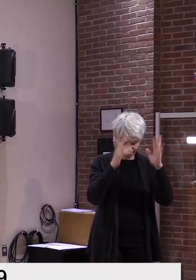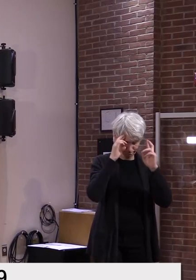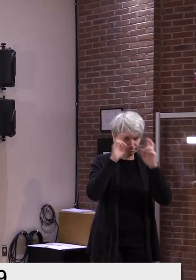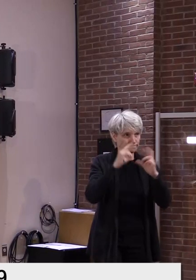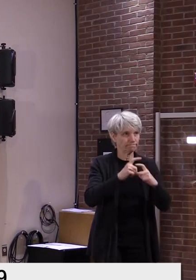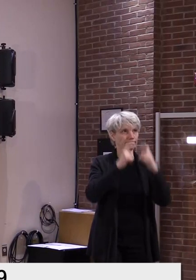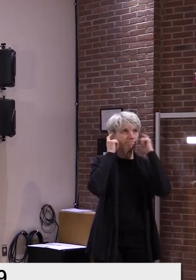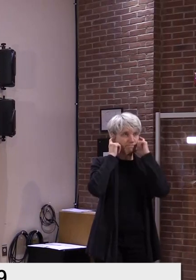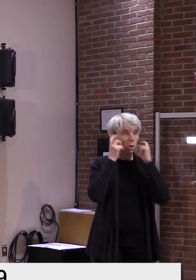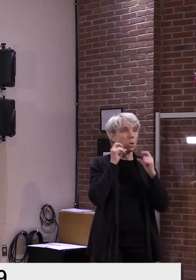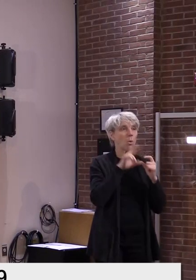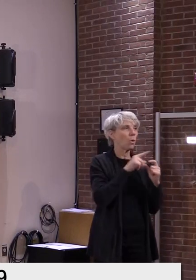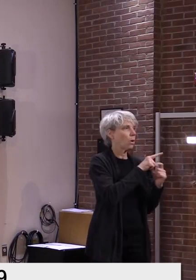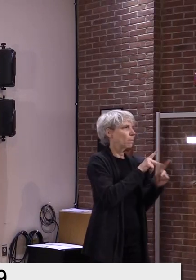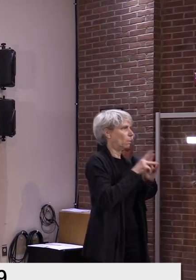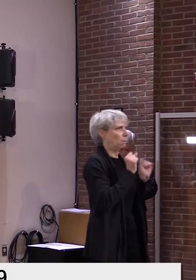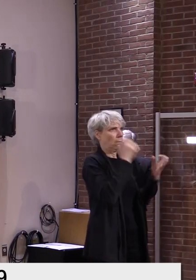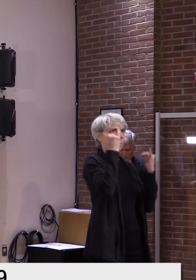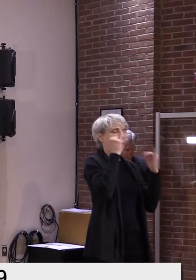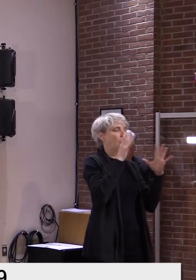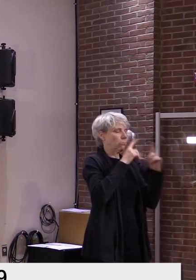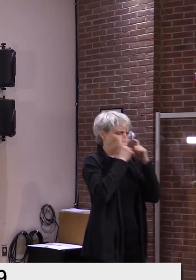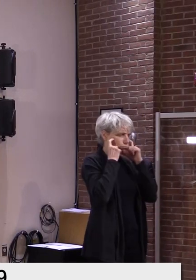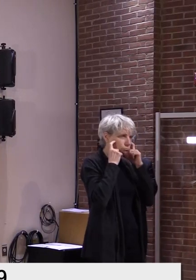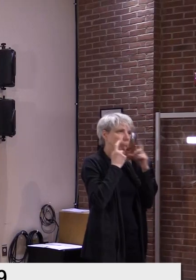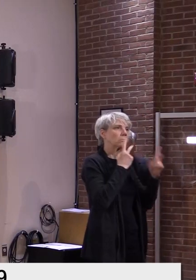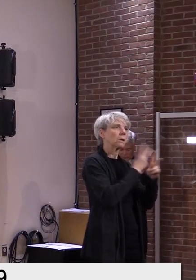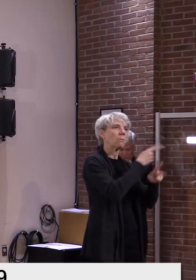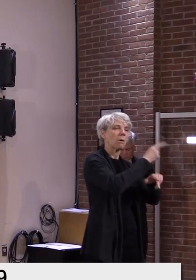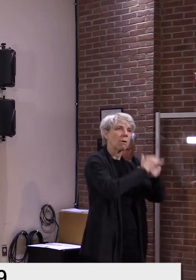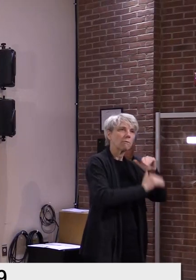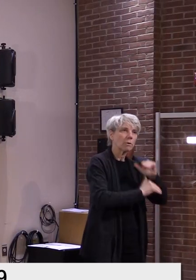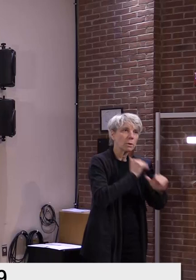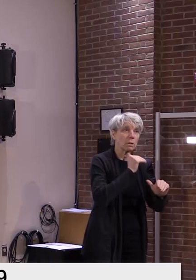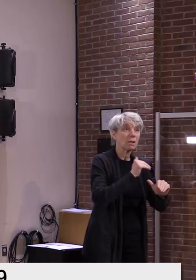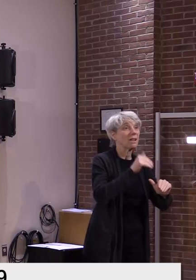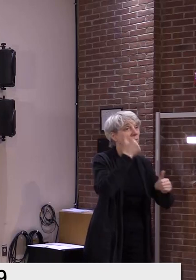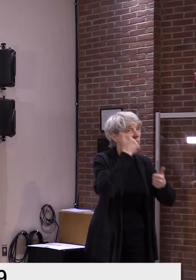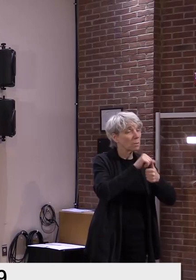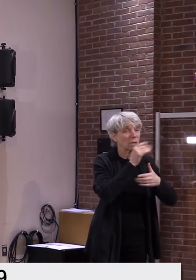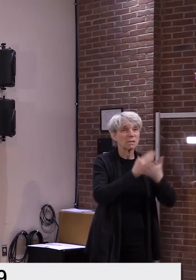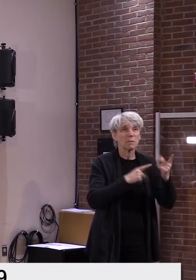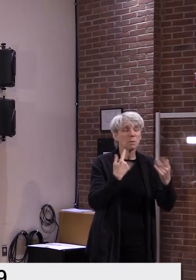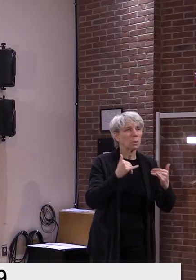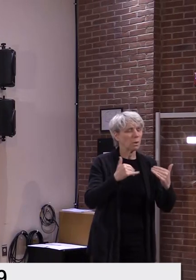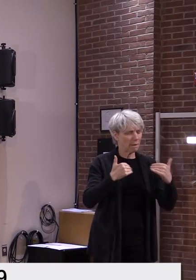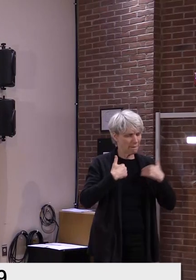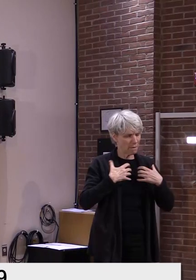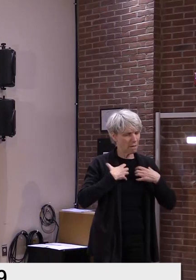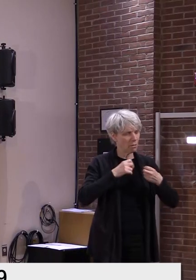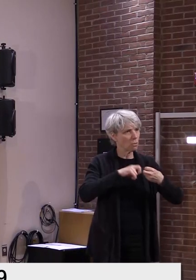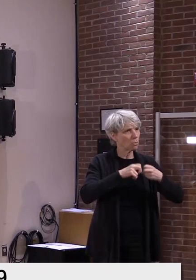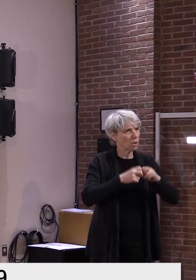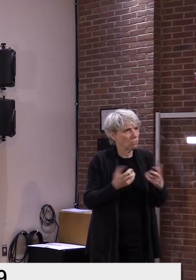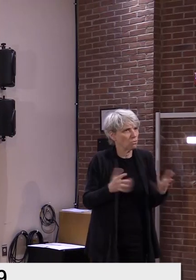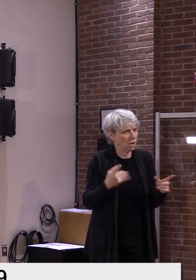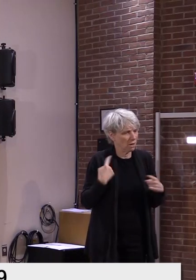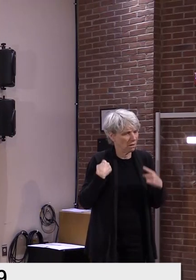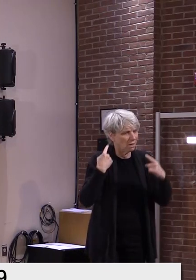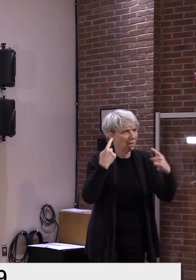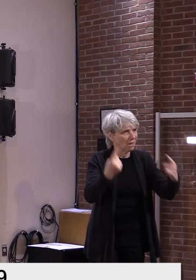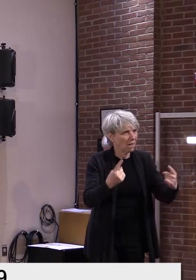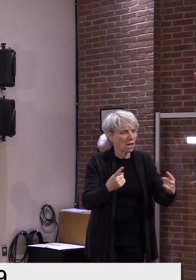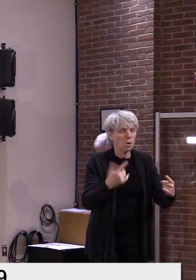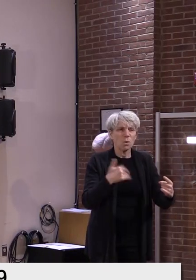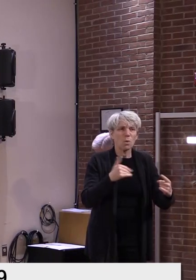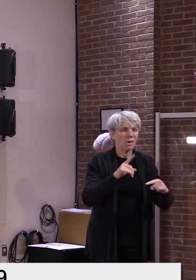medical condition that means their immune system may not respond to the vaccine with the same vigor, or those who are